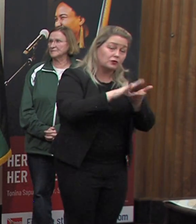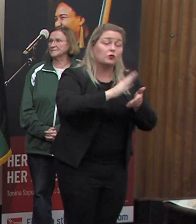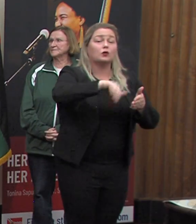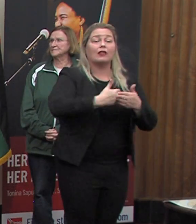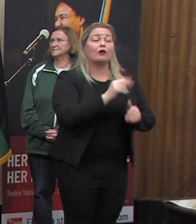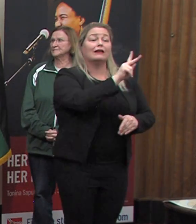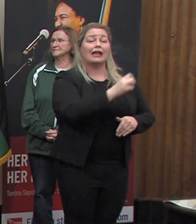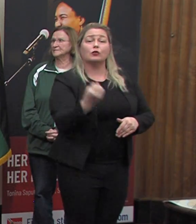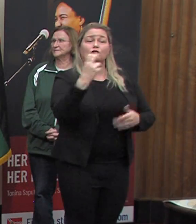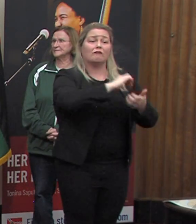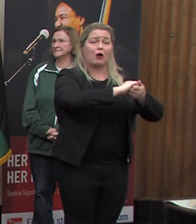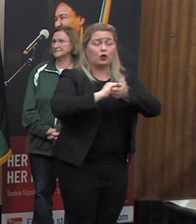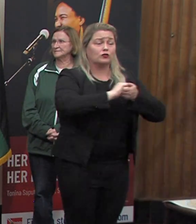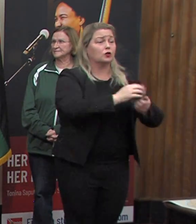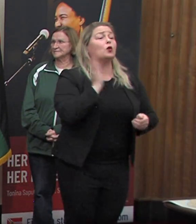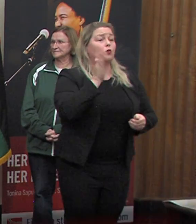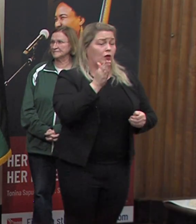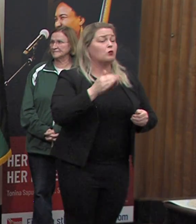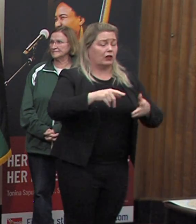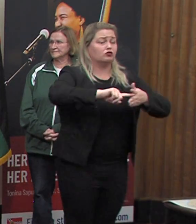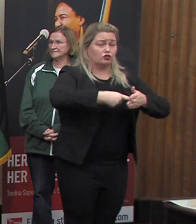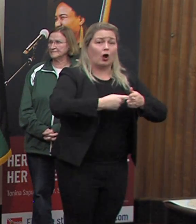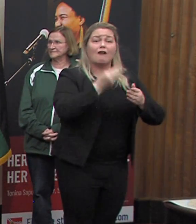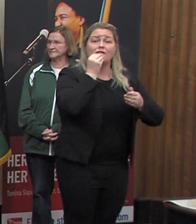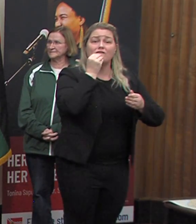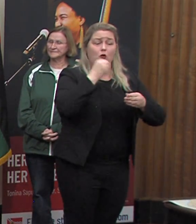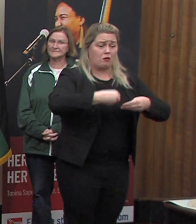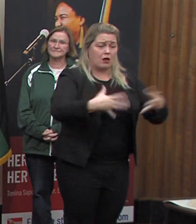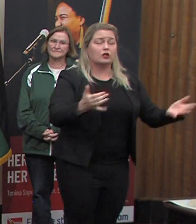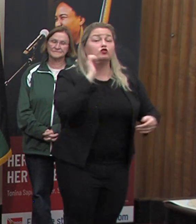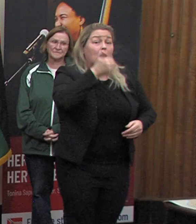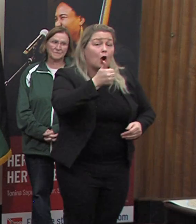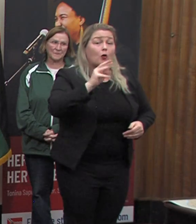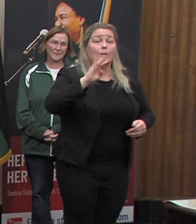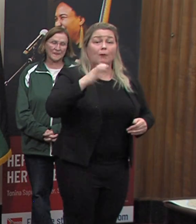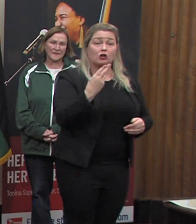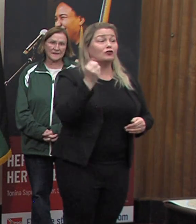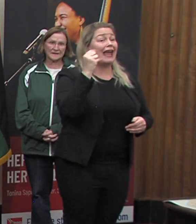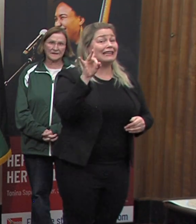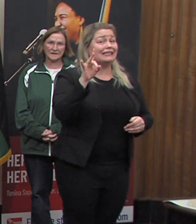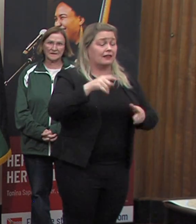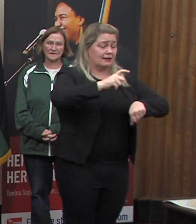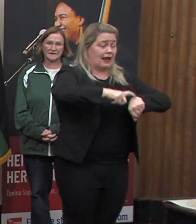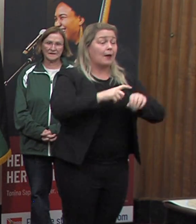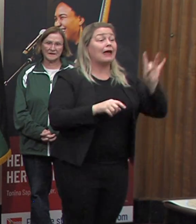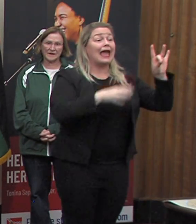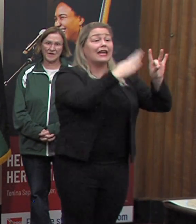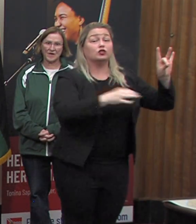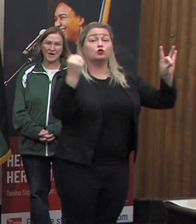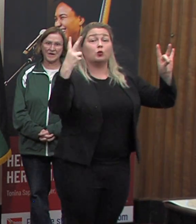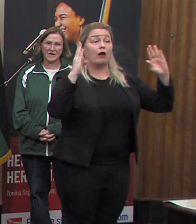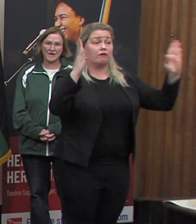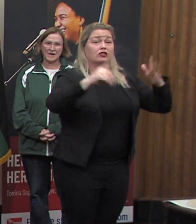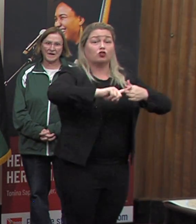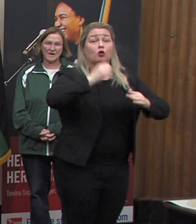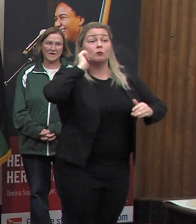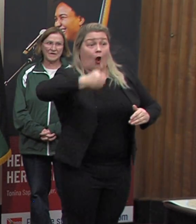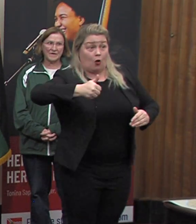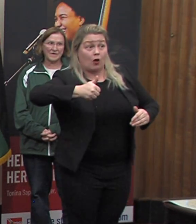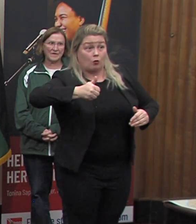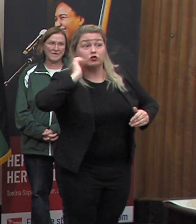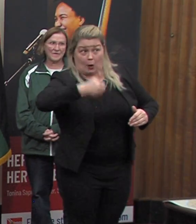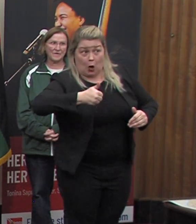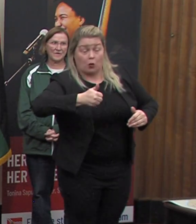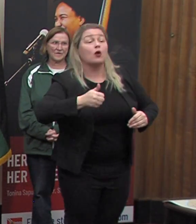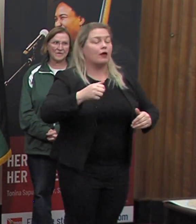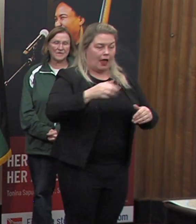partners. We will begin our food service on tomorrow, March the 18th, from 8 a.m. to 12 p.m. And we will